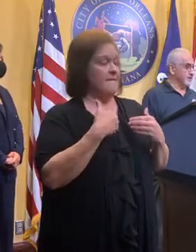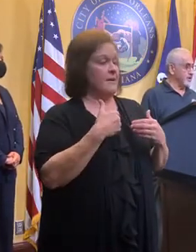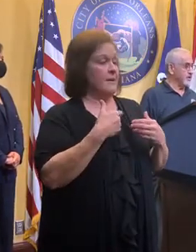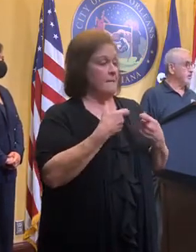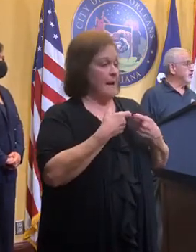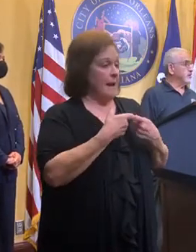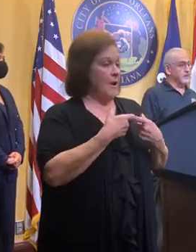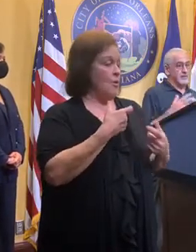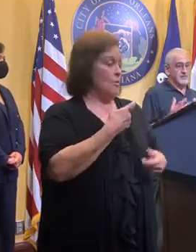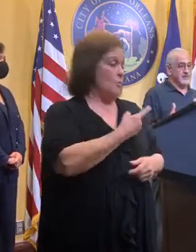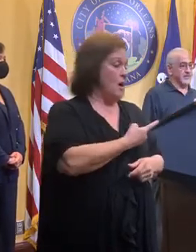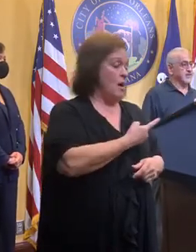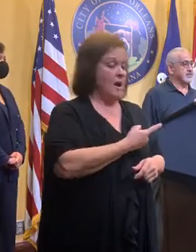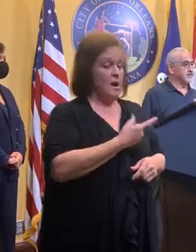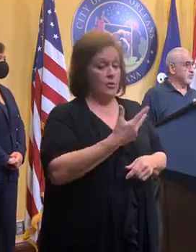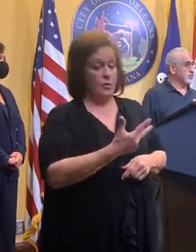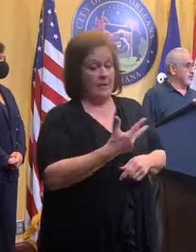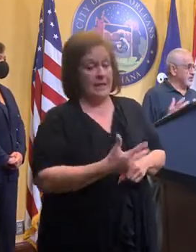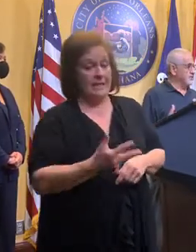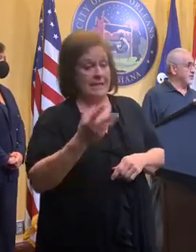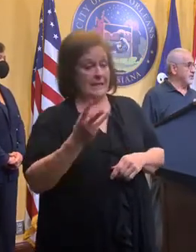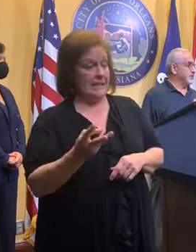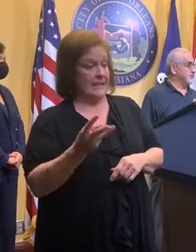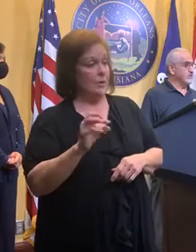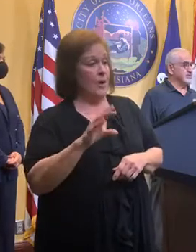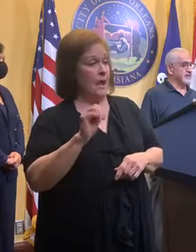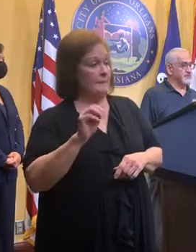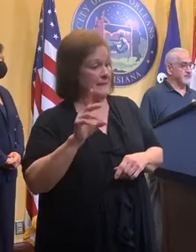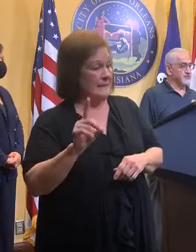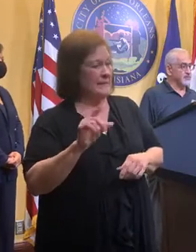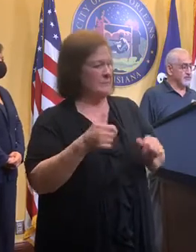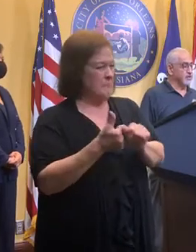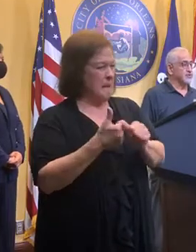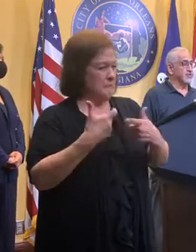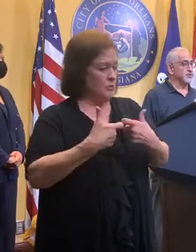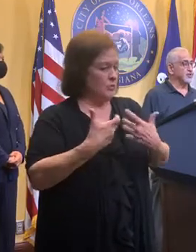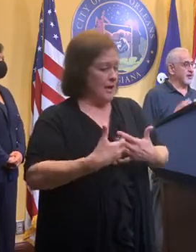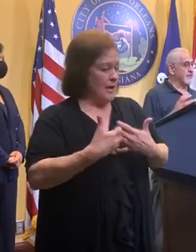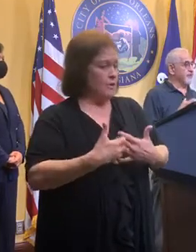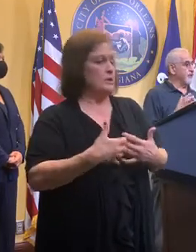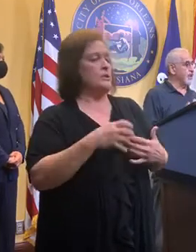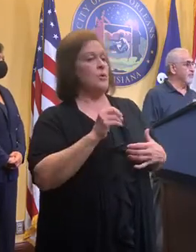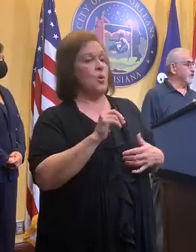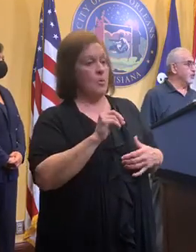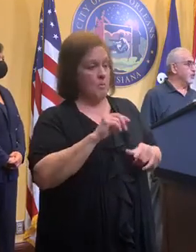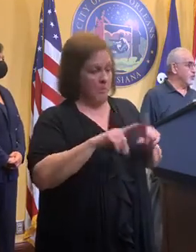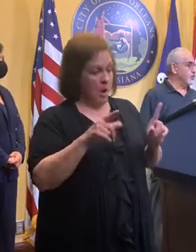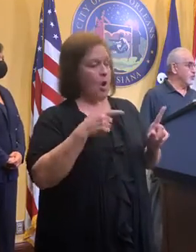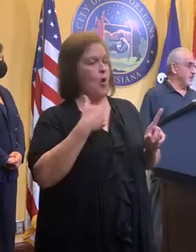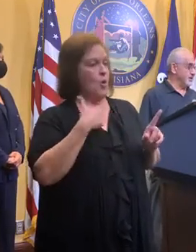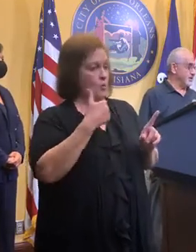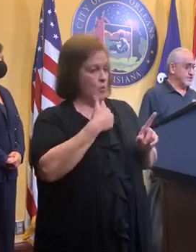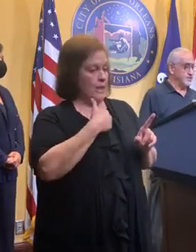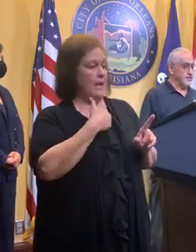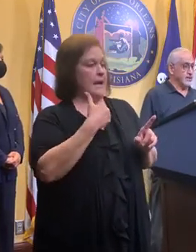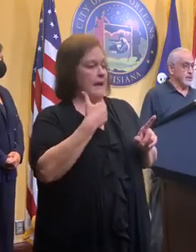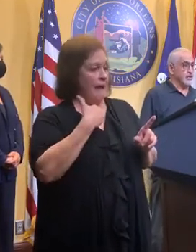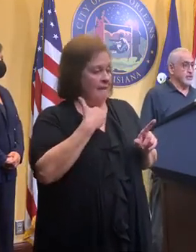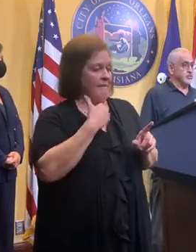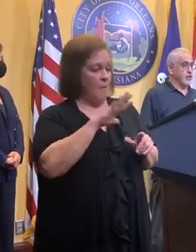T1, 3, 6, or the MDs or static frequency to every pump that we know we will